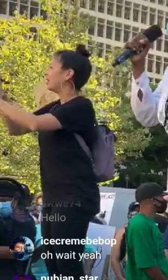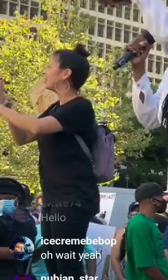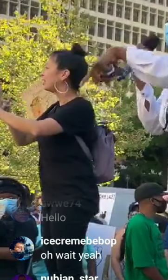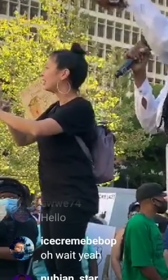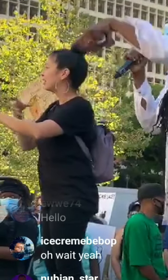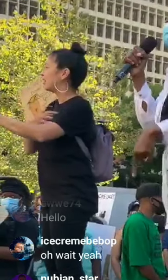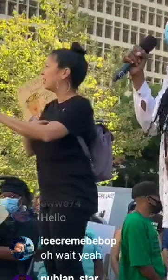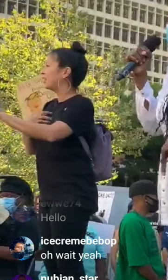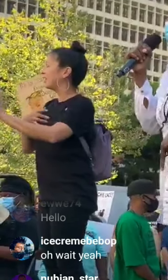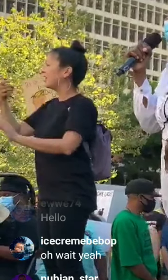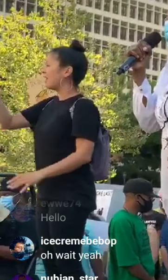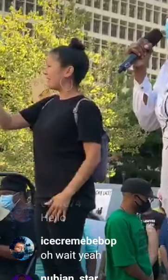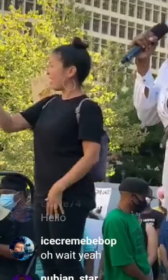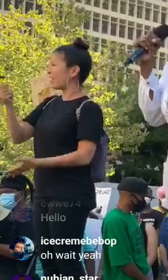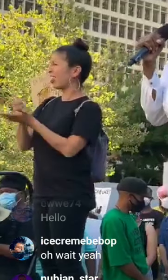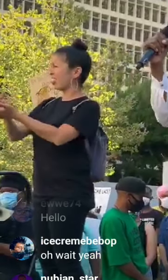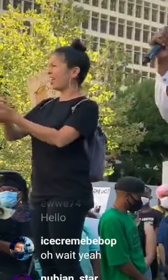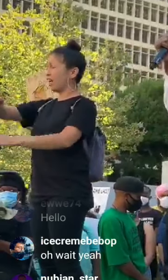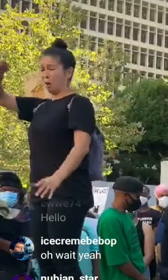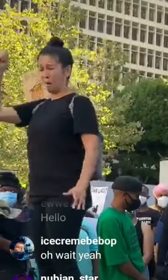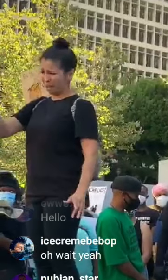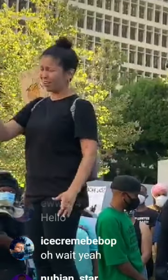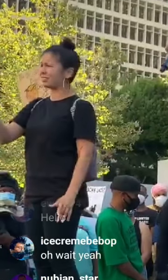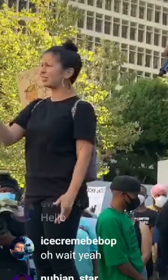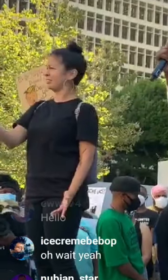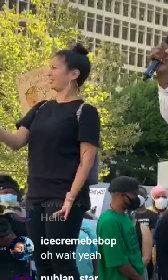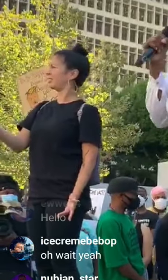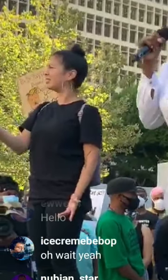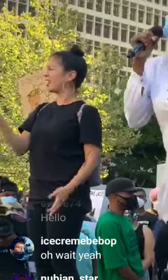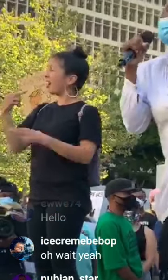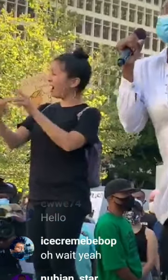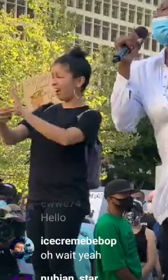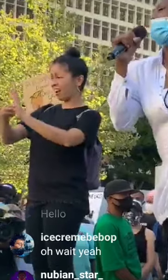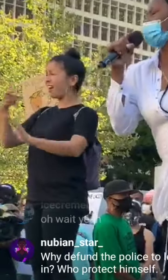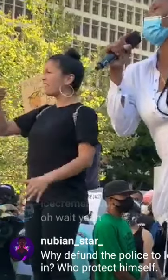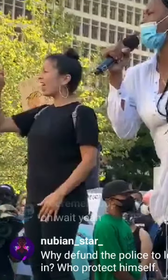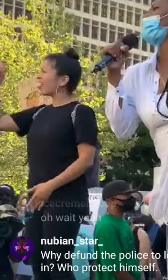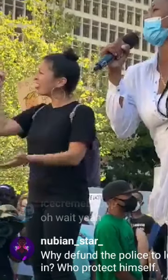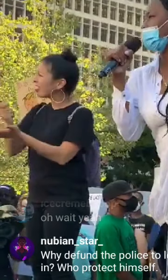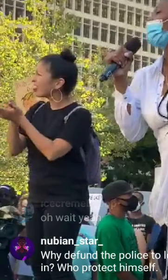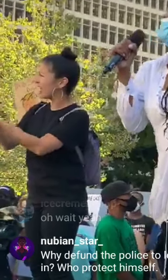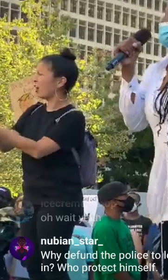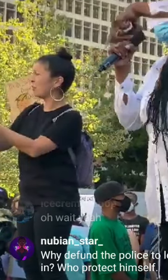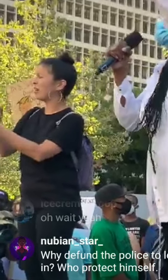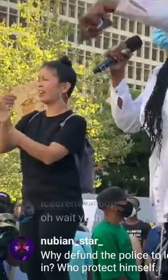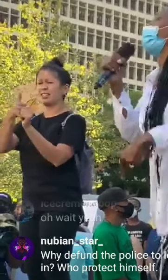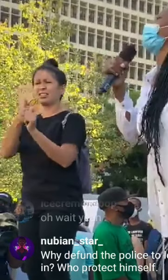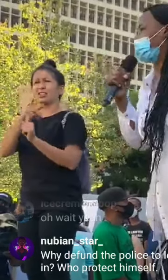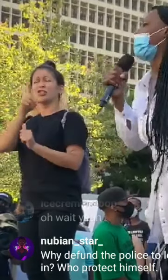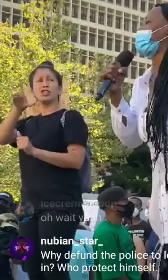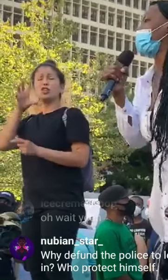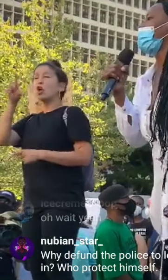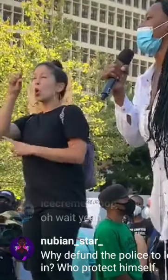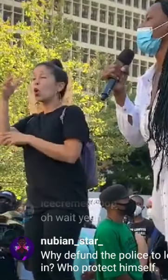called flashlight therapy. And that, yes, that's what they call it. Ask them, yeah, they should tell you themselves. You